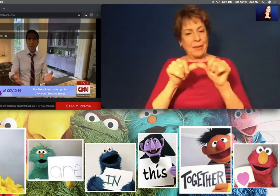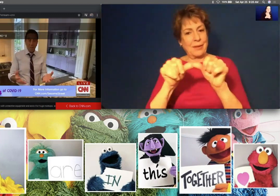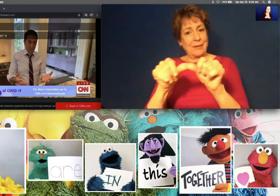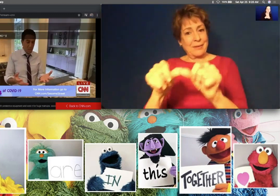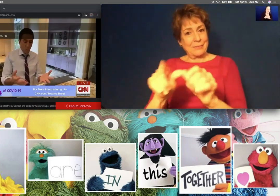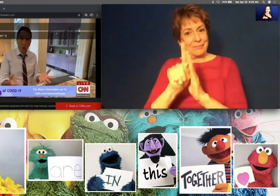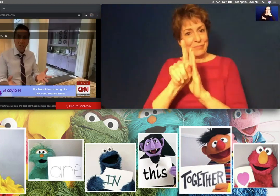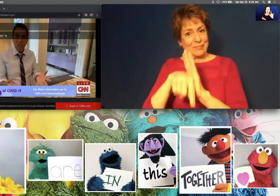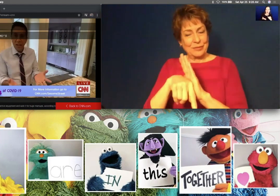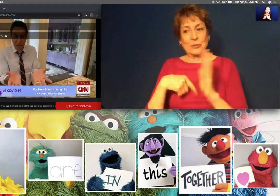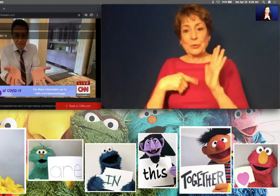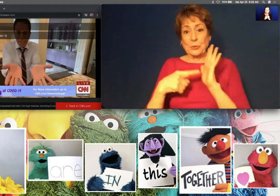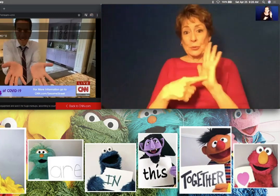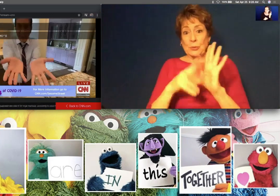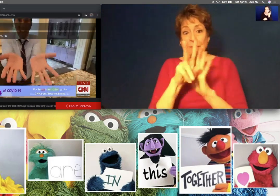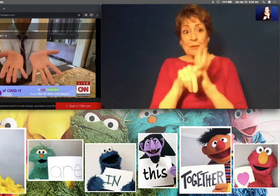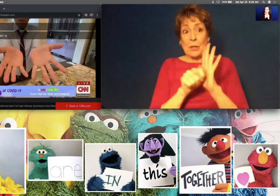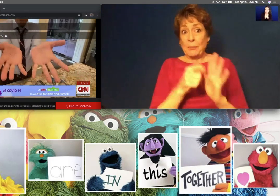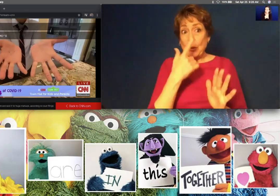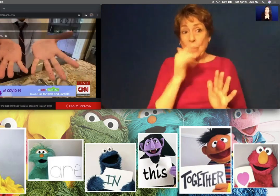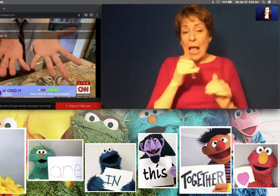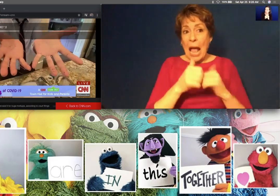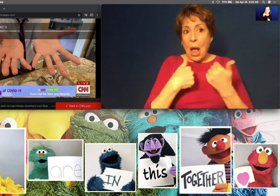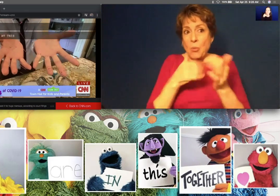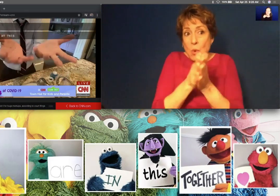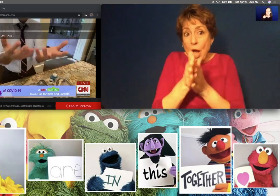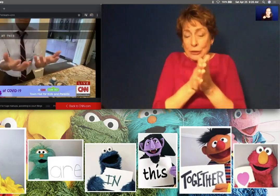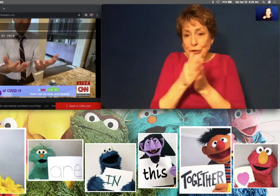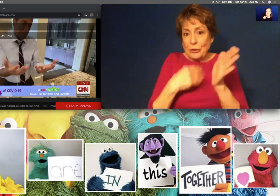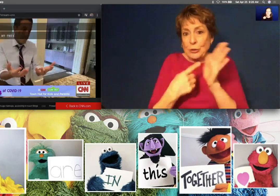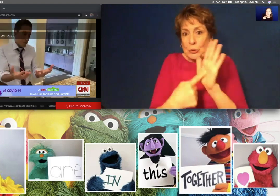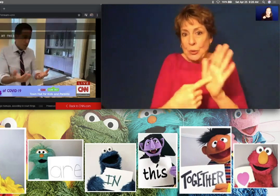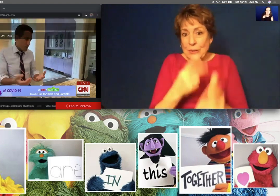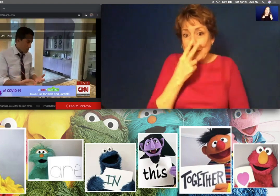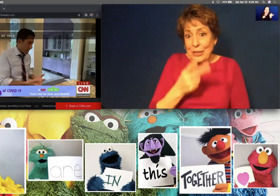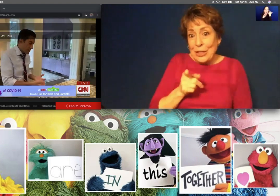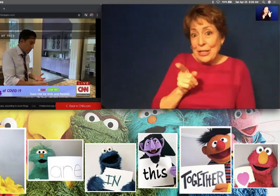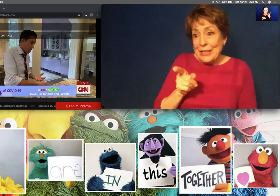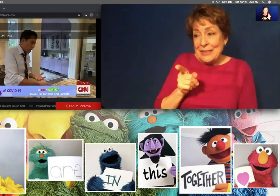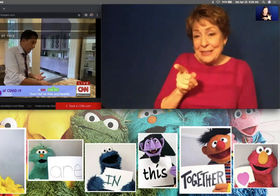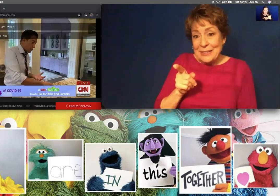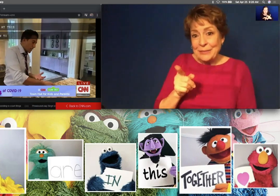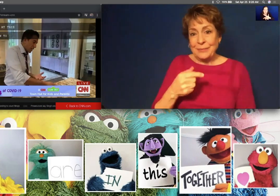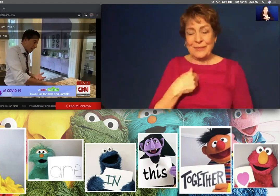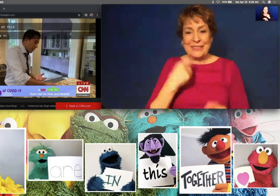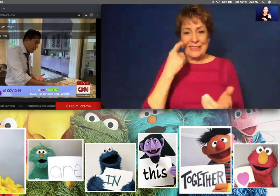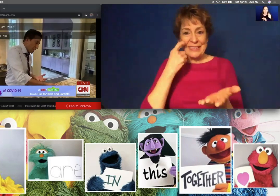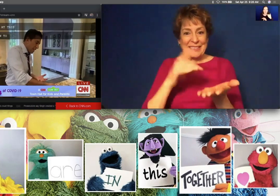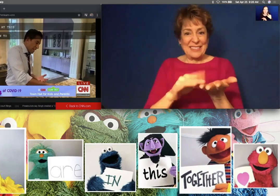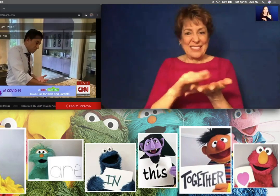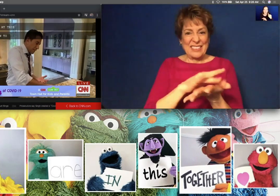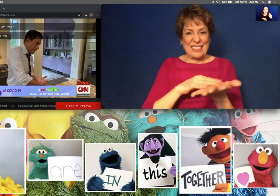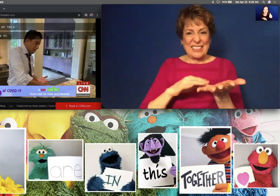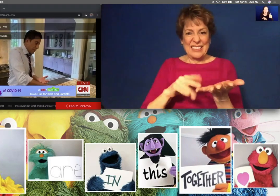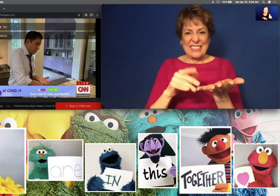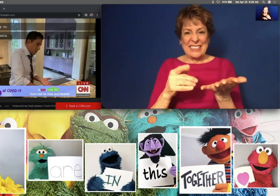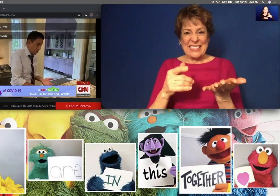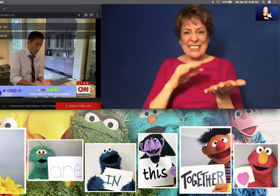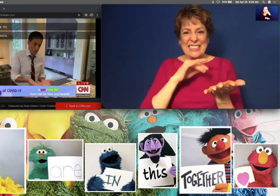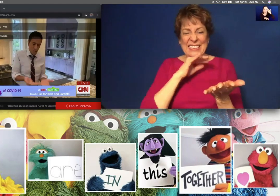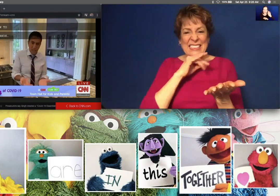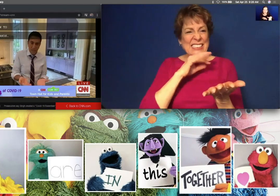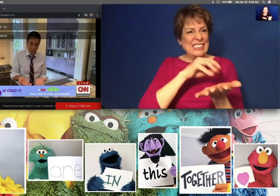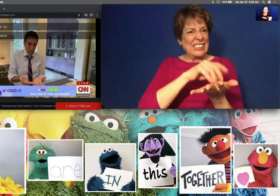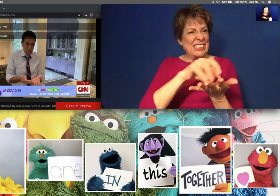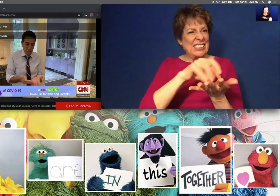you how to best wash your hands, I put a little glitter on my hands. That's dirt. Sometimes that would be challenging to get off. That's why you got to make sure you